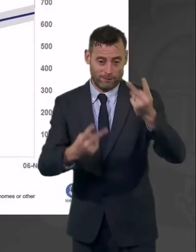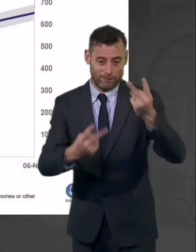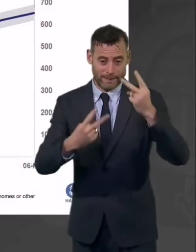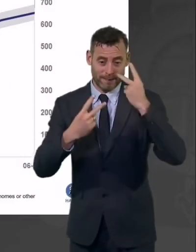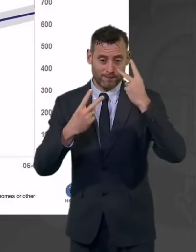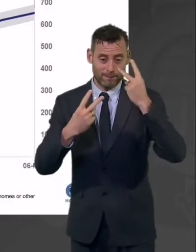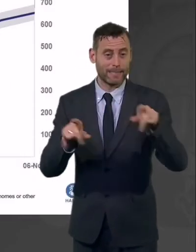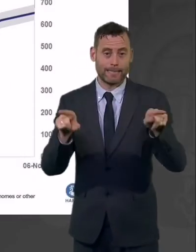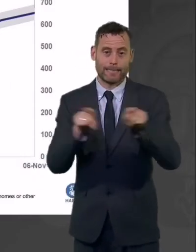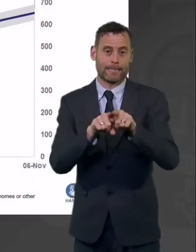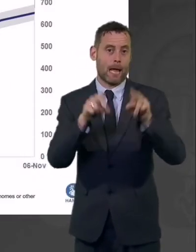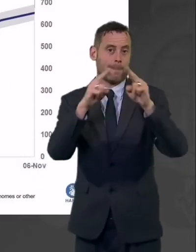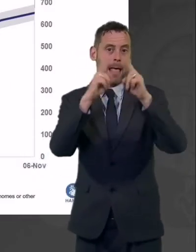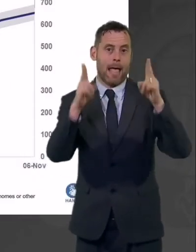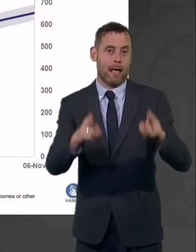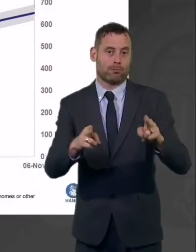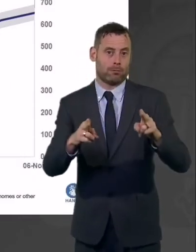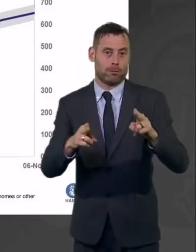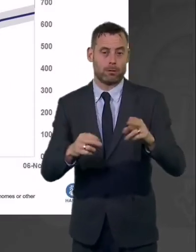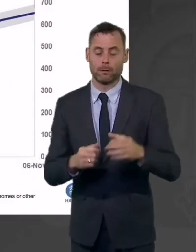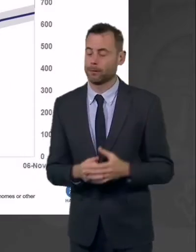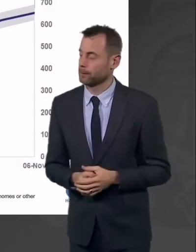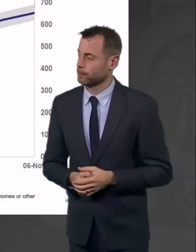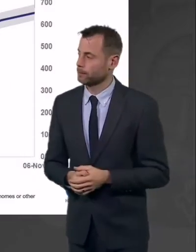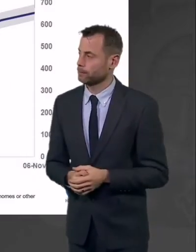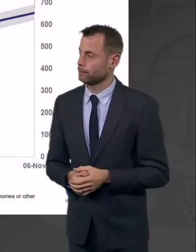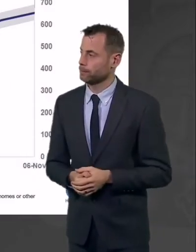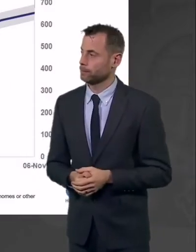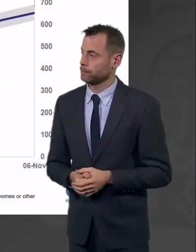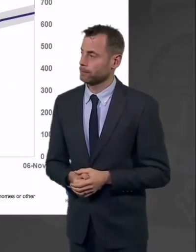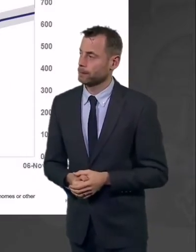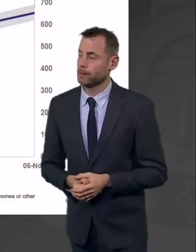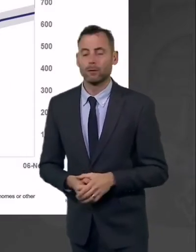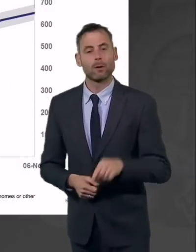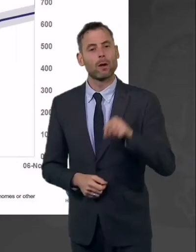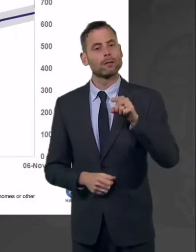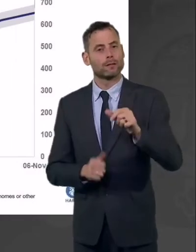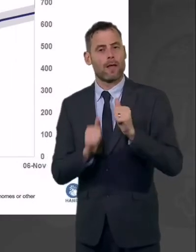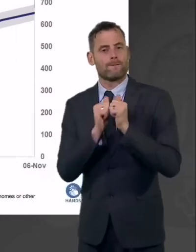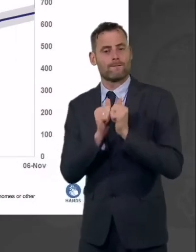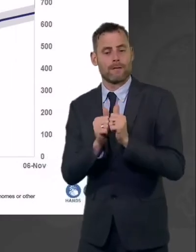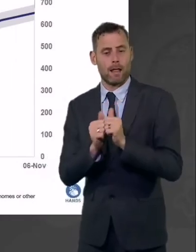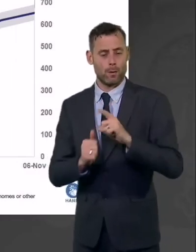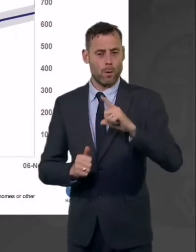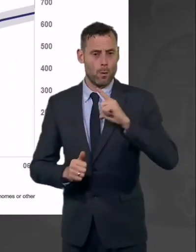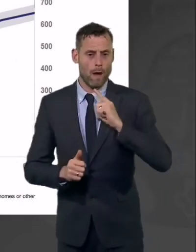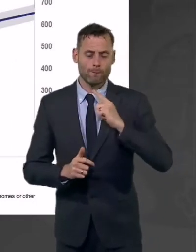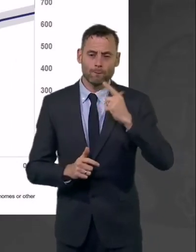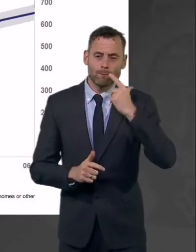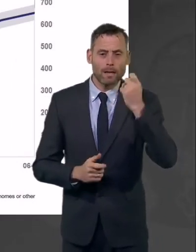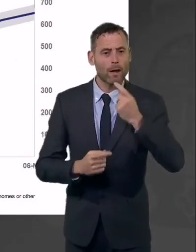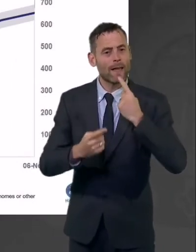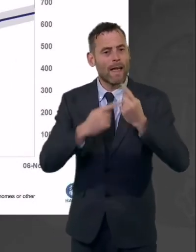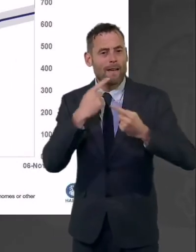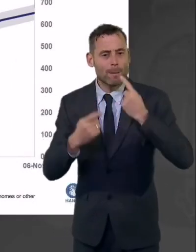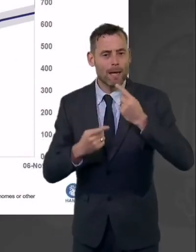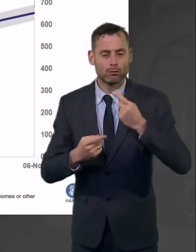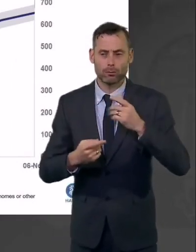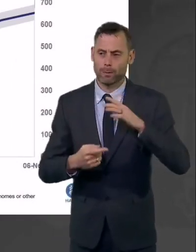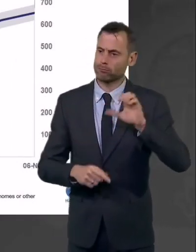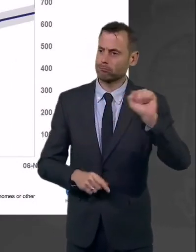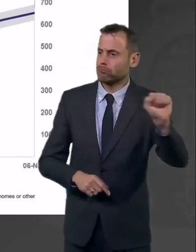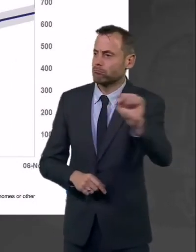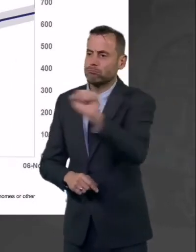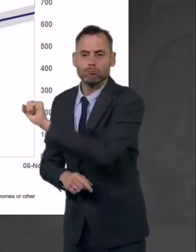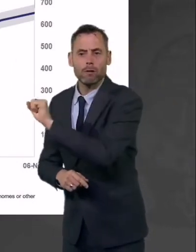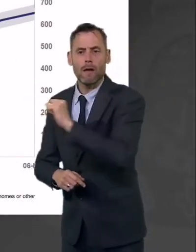tested one week or another. What you see in here is the patterns that we've observed in